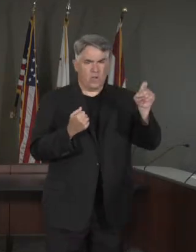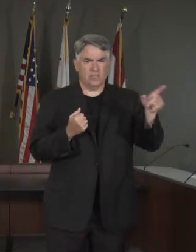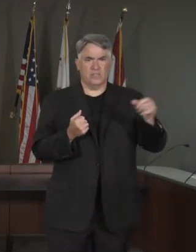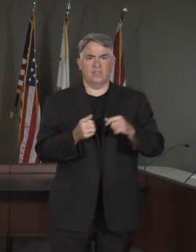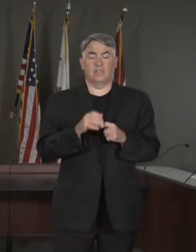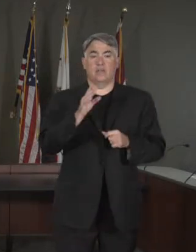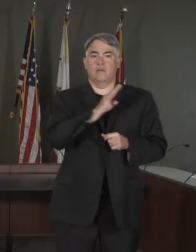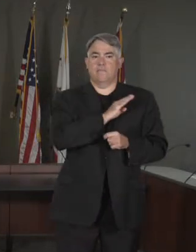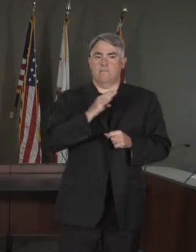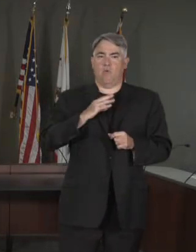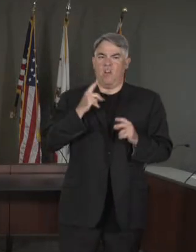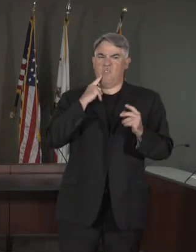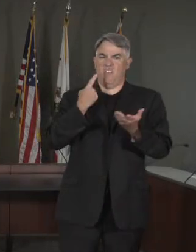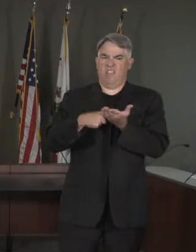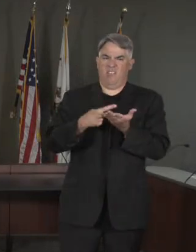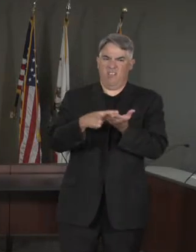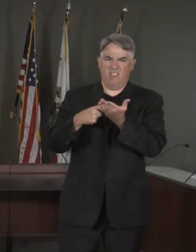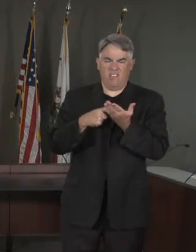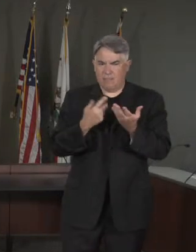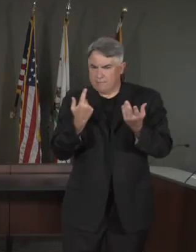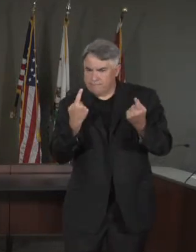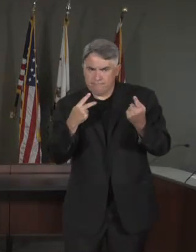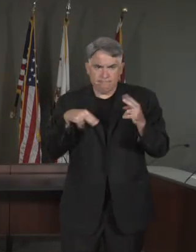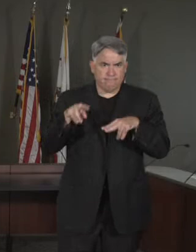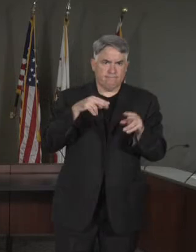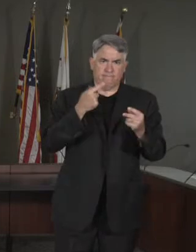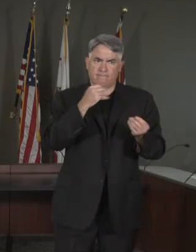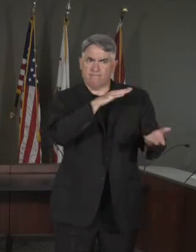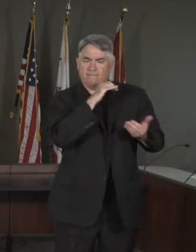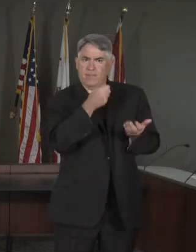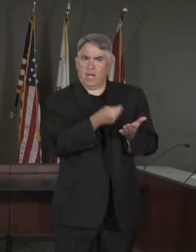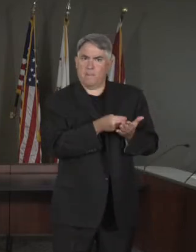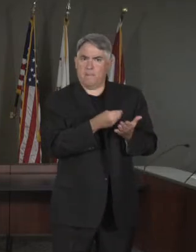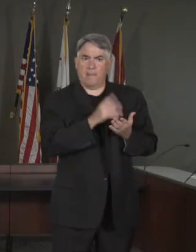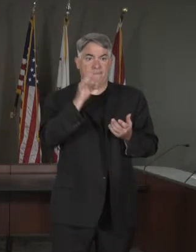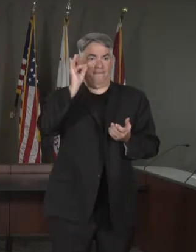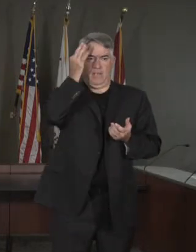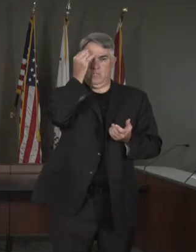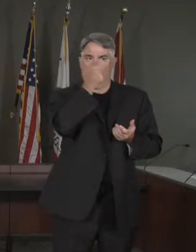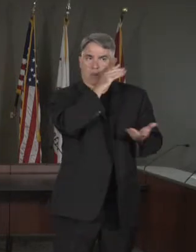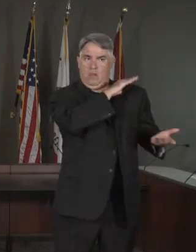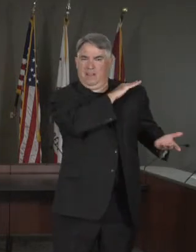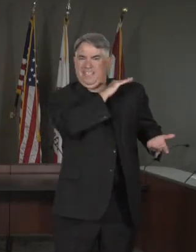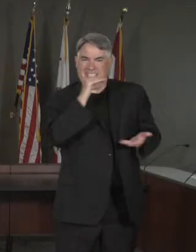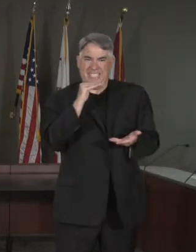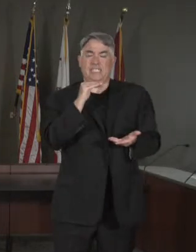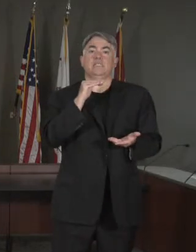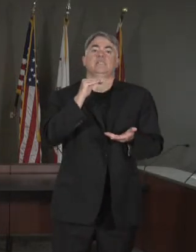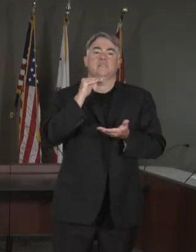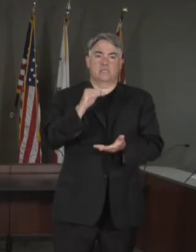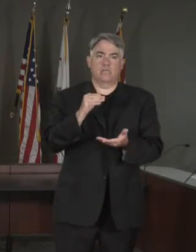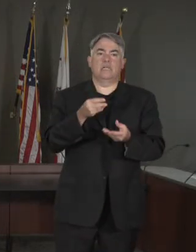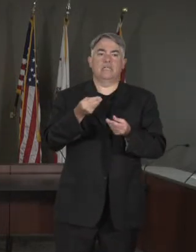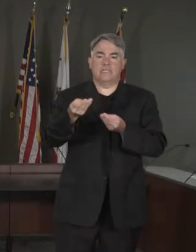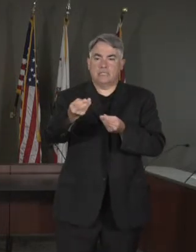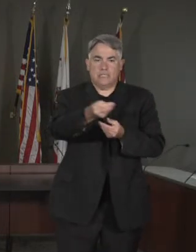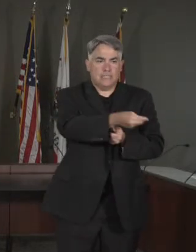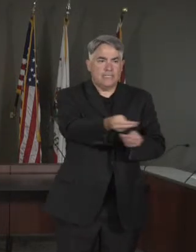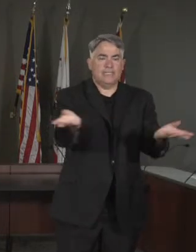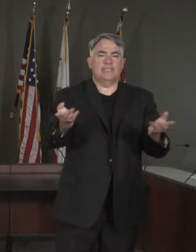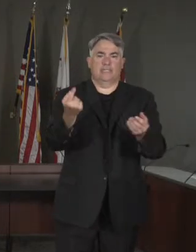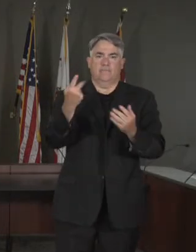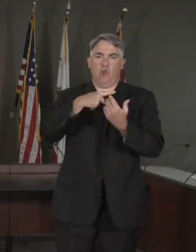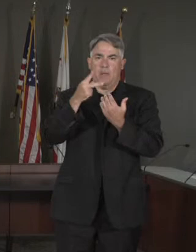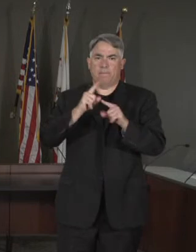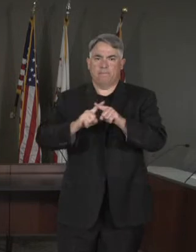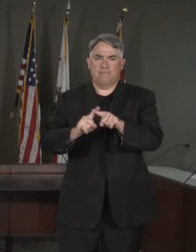considering the appropriation and allocation of the federal ARPA funds. I expect our board will adopt a framework